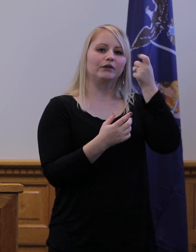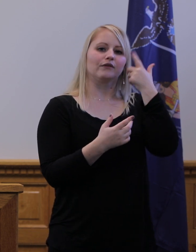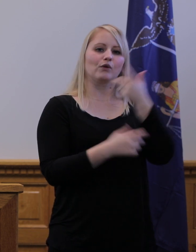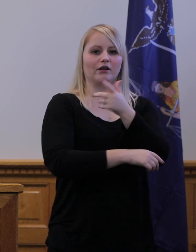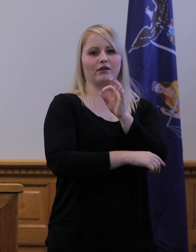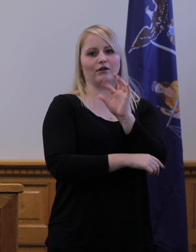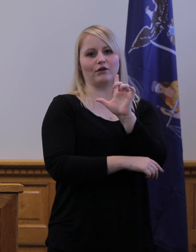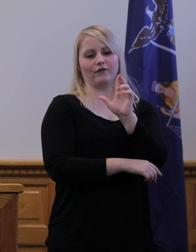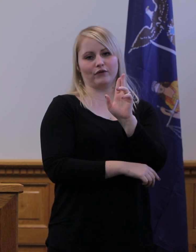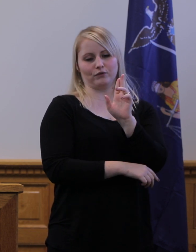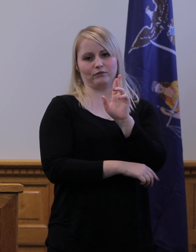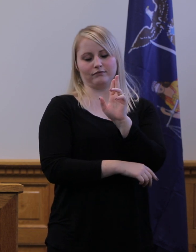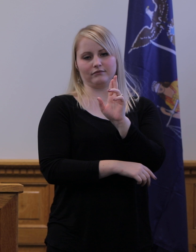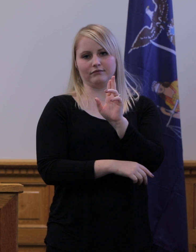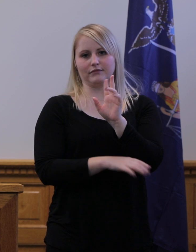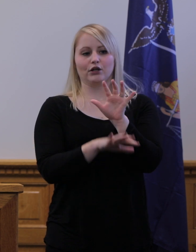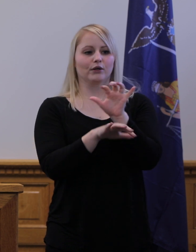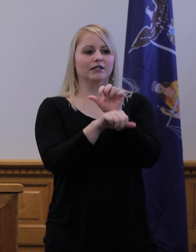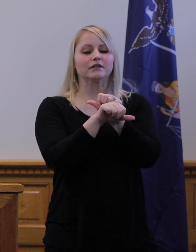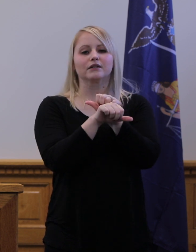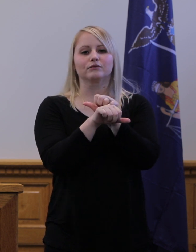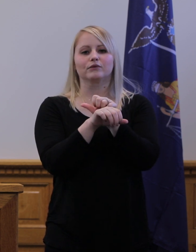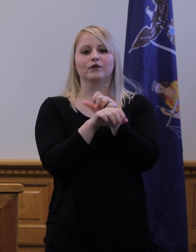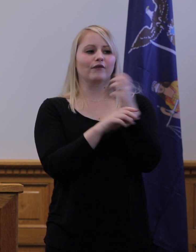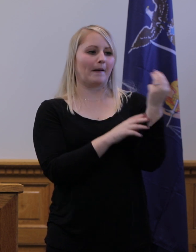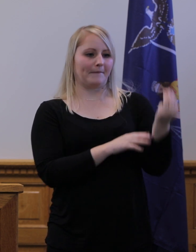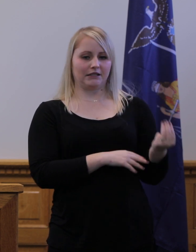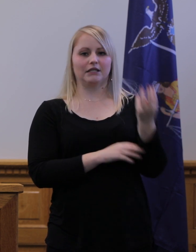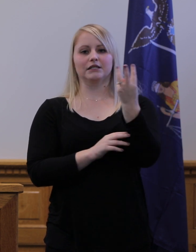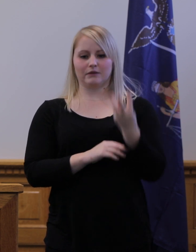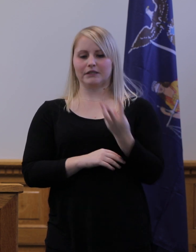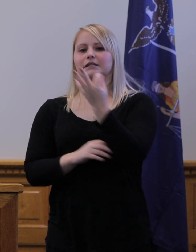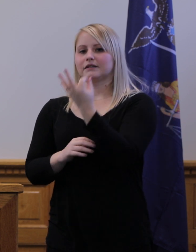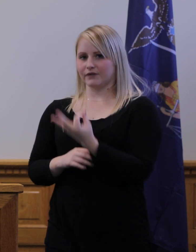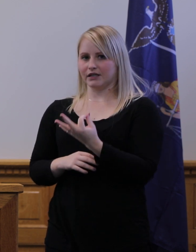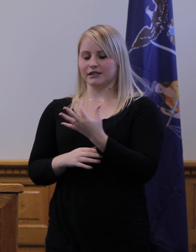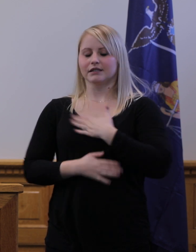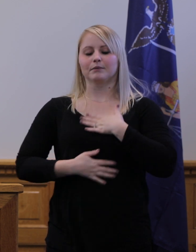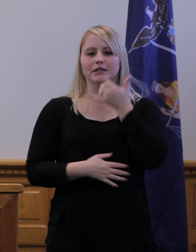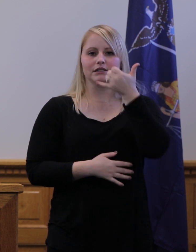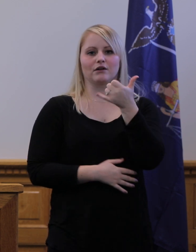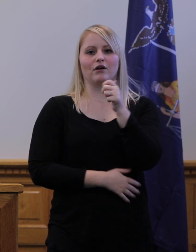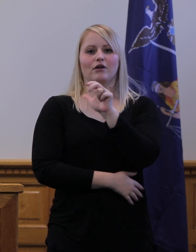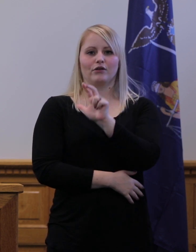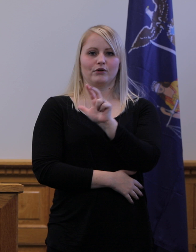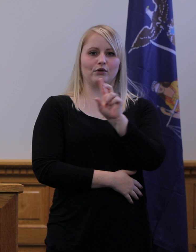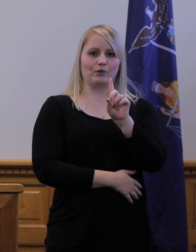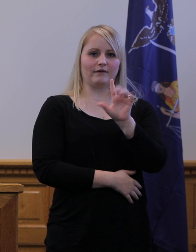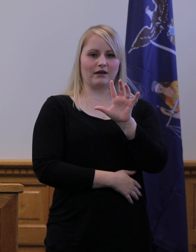is scheduling appointments for flu shots on Monday, Wednesday, and Fridays. Please call